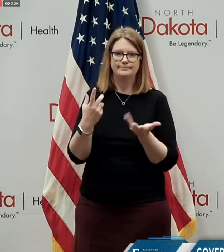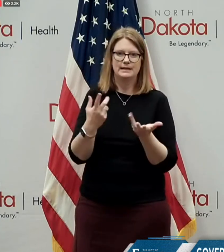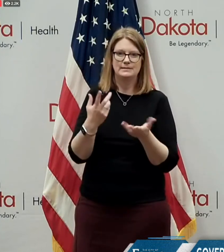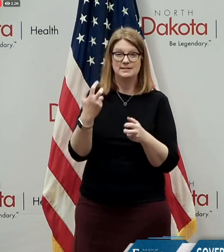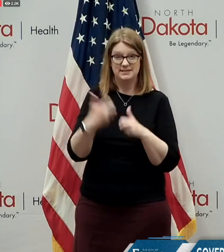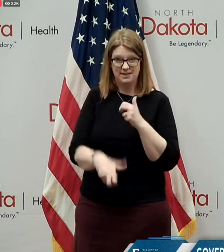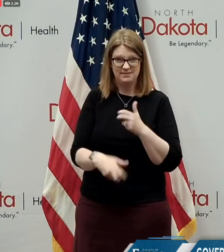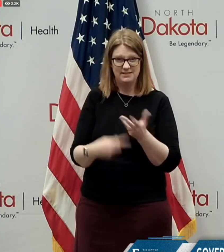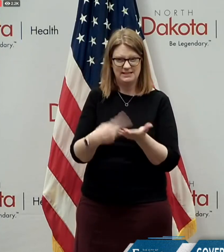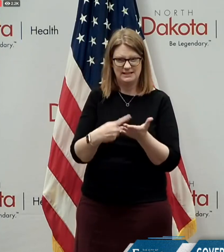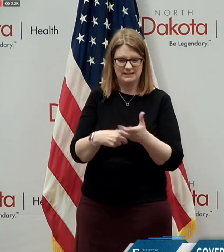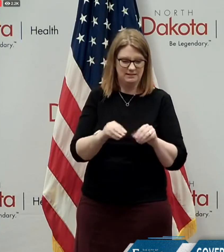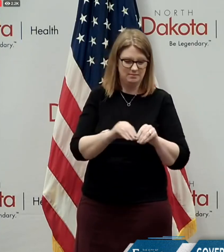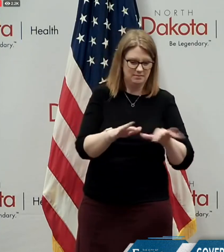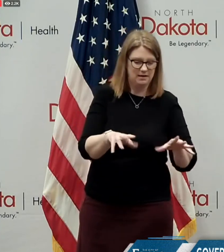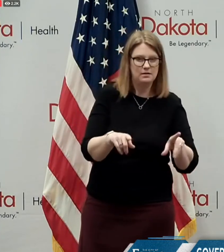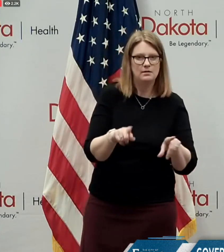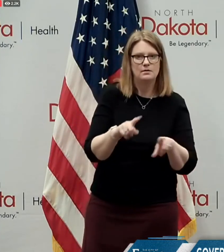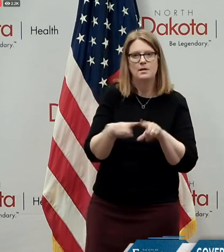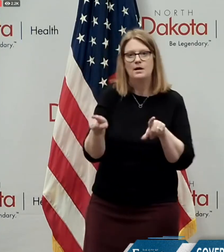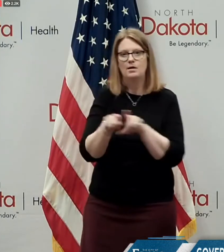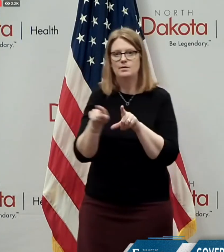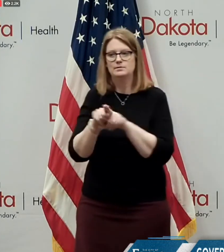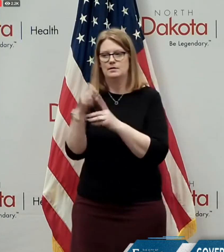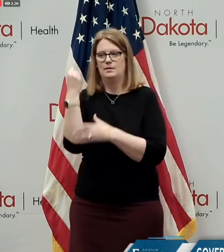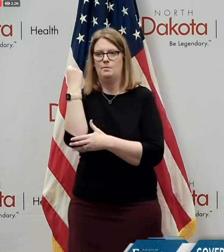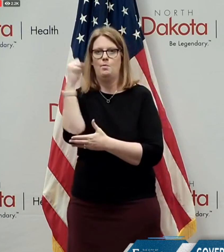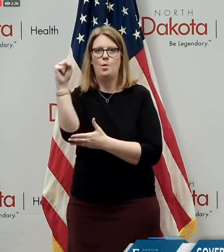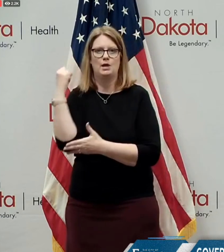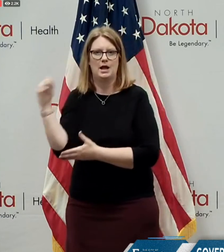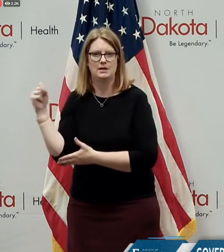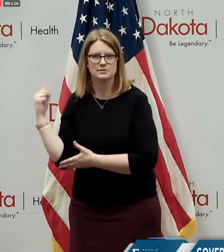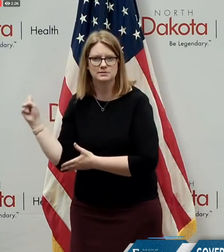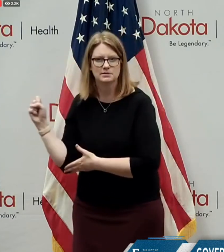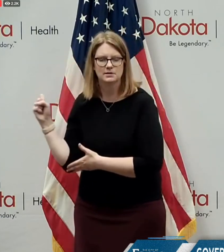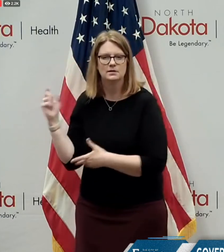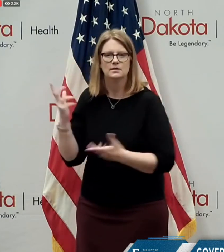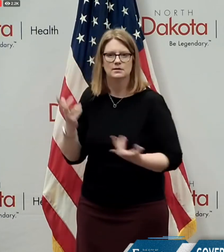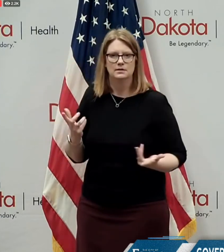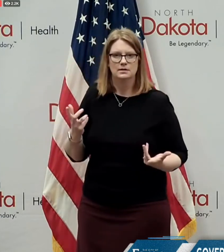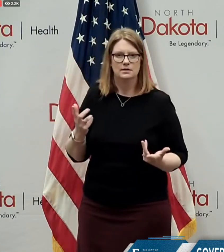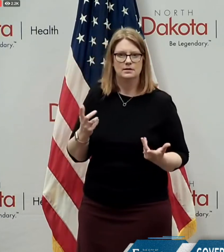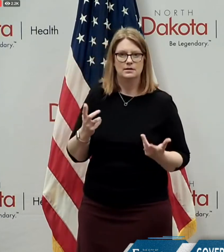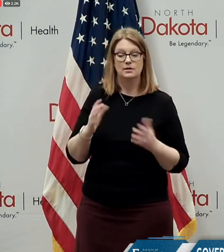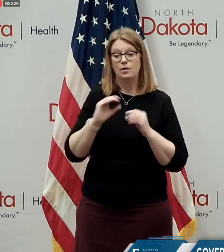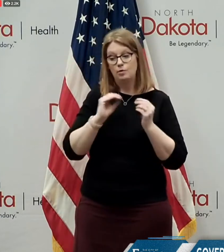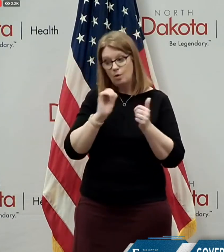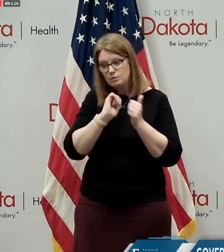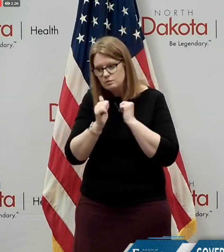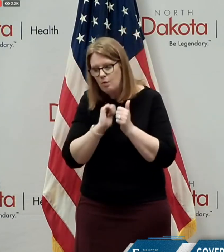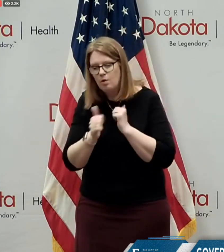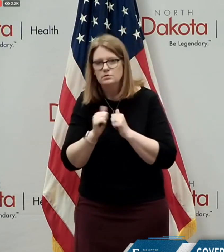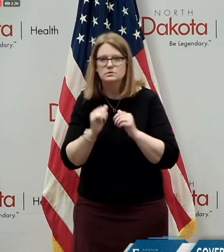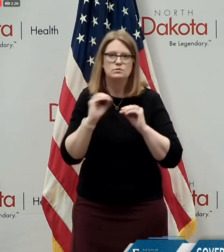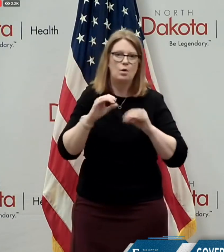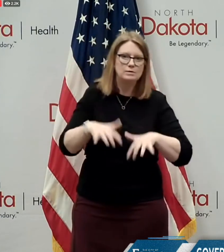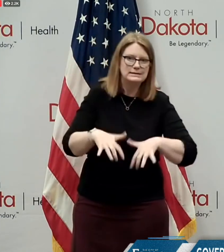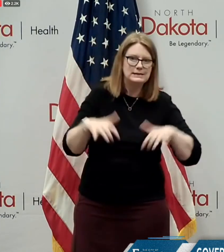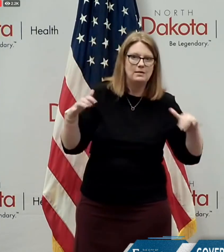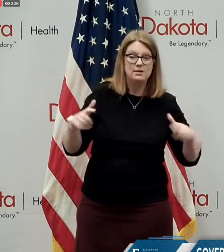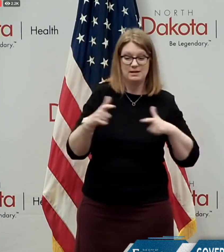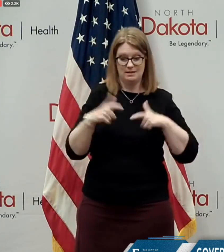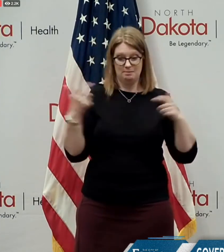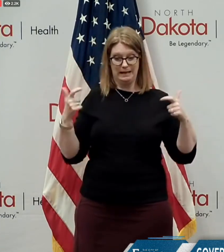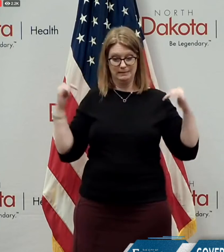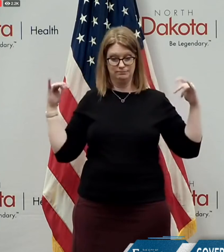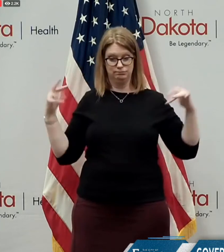about the protests, because the largest gatherings of people with no sports going on right now in stadiums, the largest